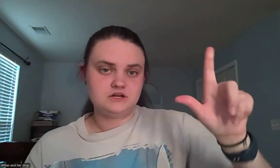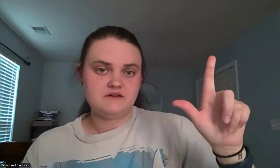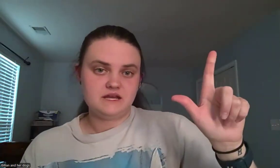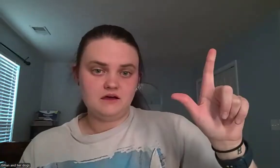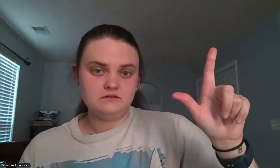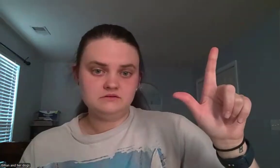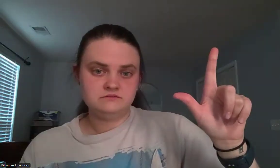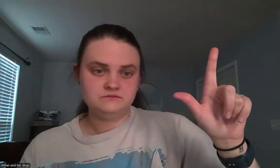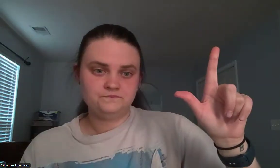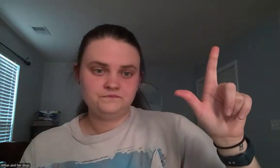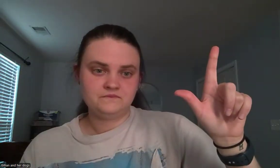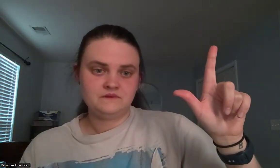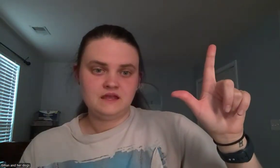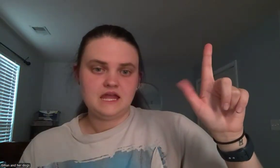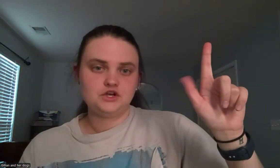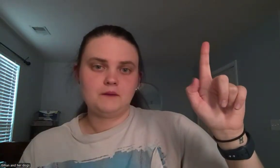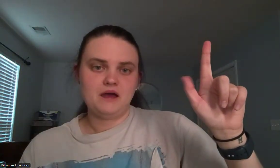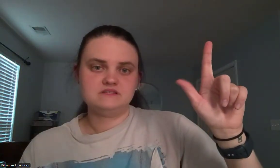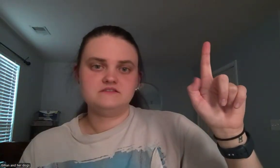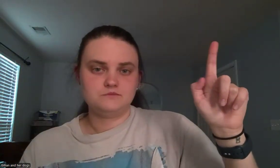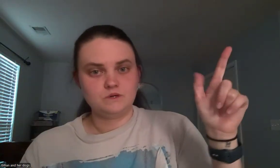to have an L and you're going to bounce the thumb. 21.